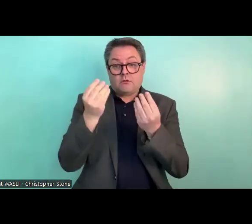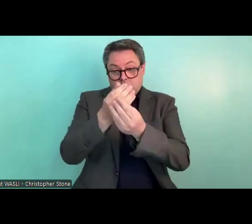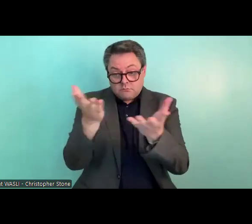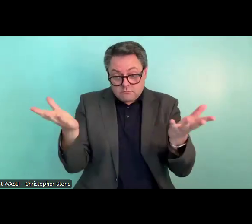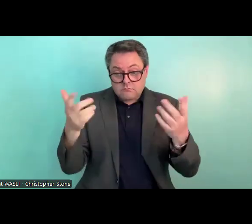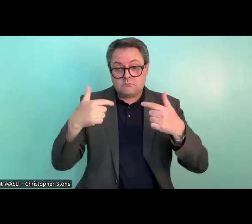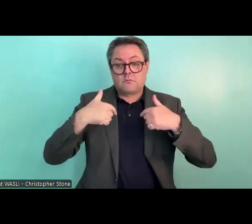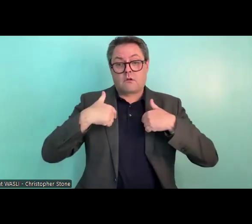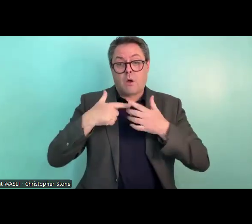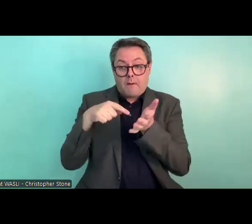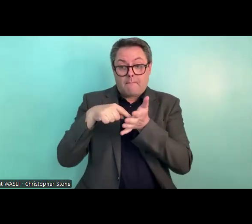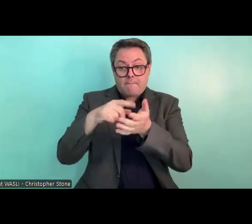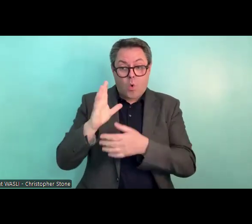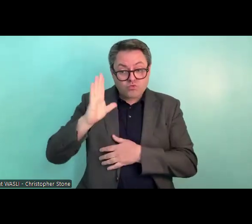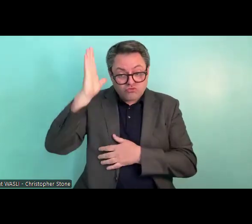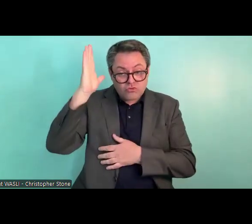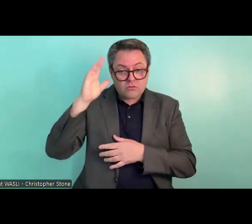spending.